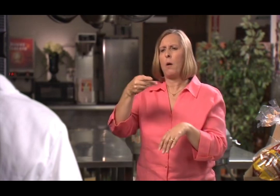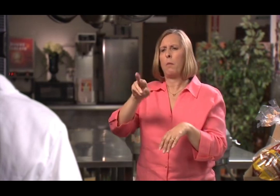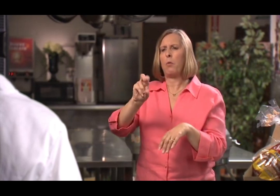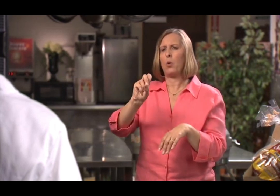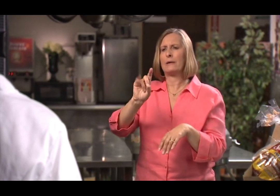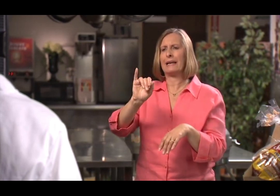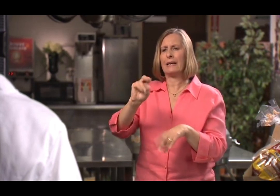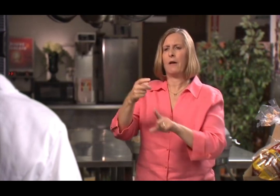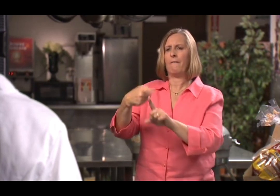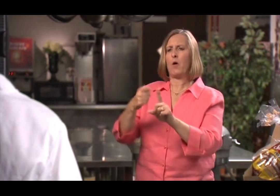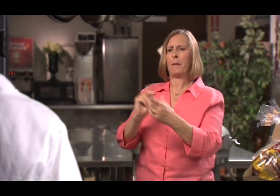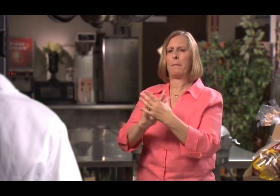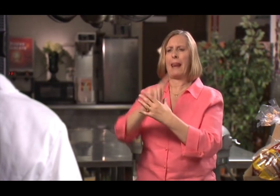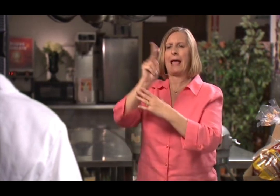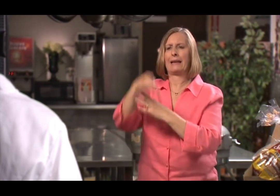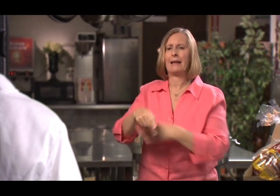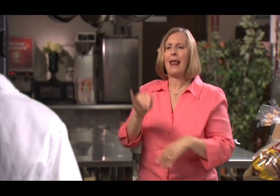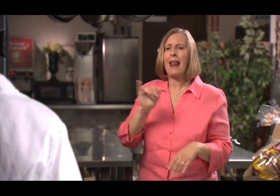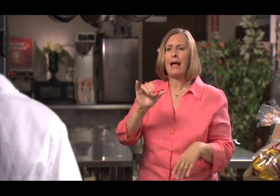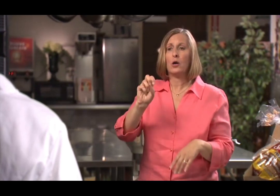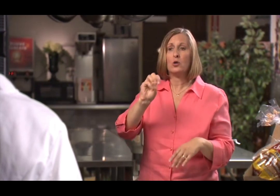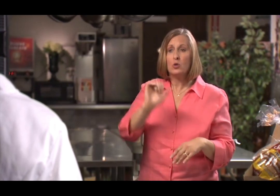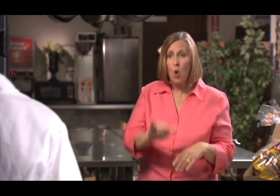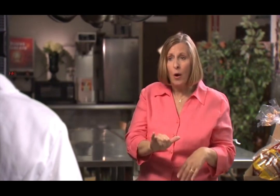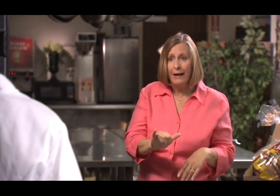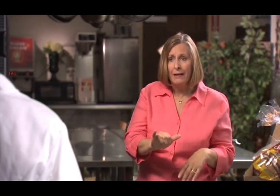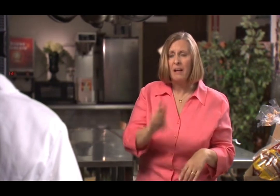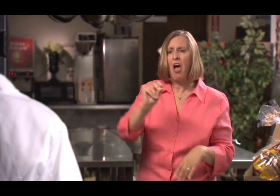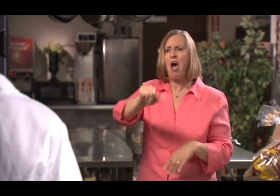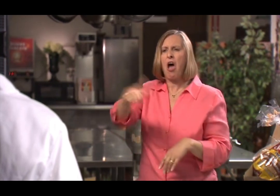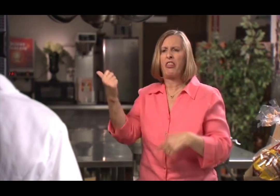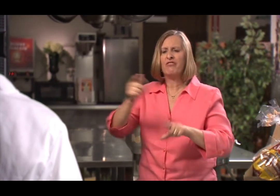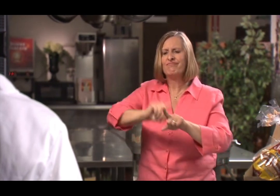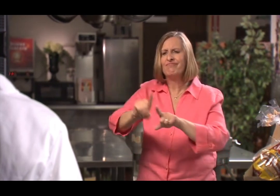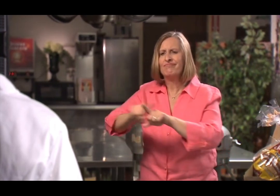it is important to incorporate plant proteins like soy and soy products,